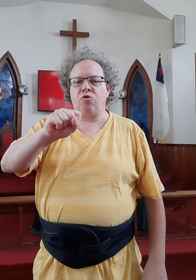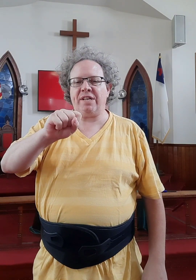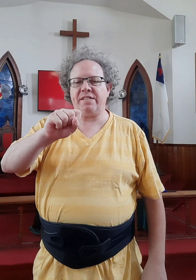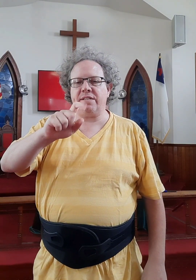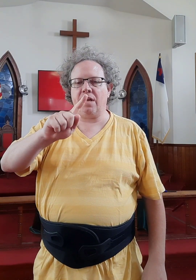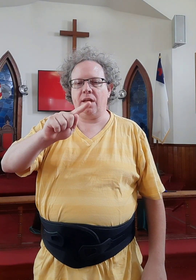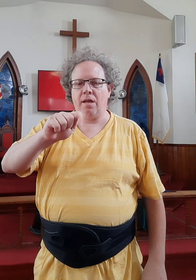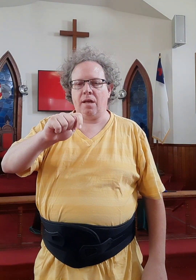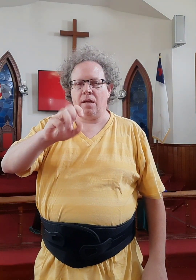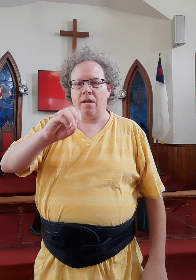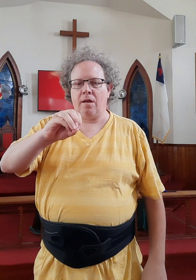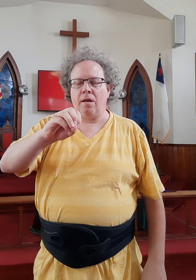Chris